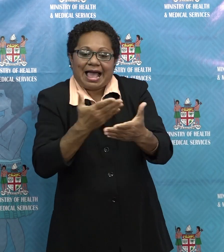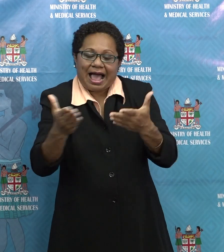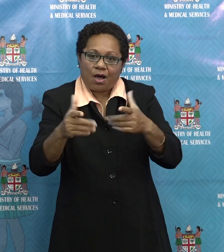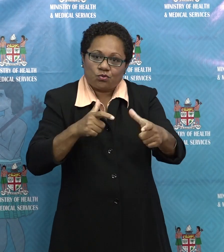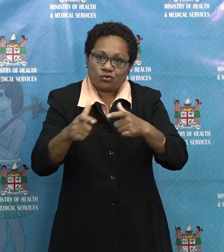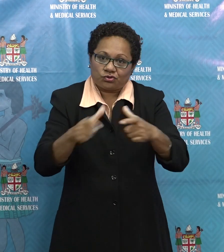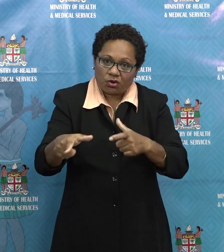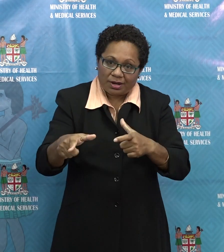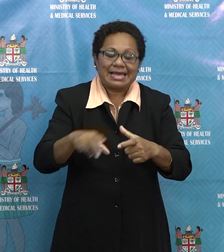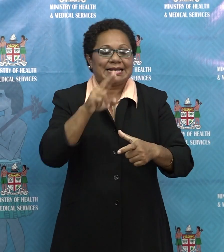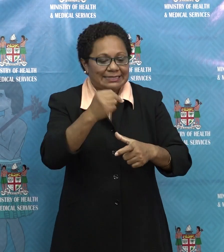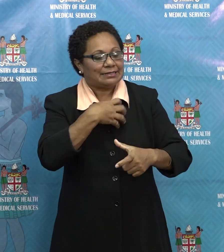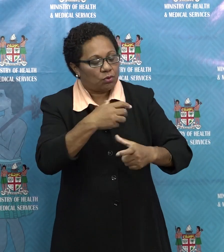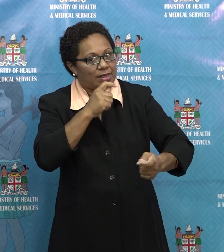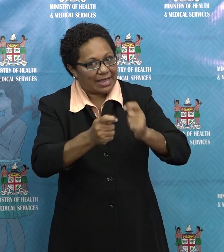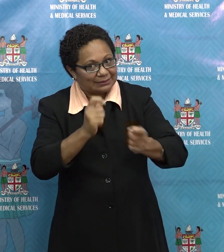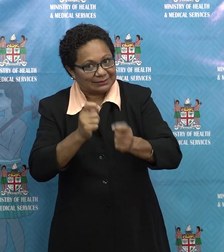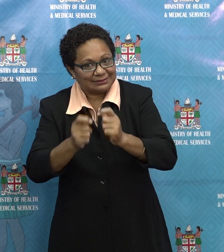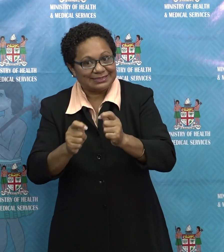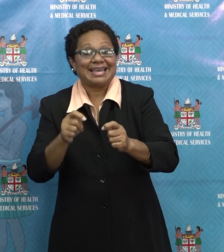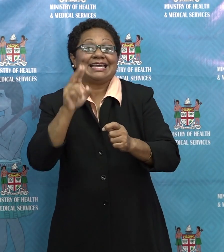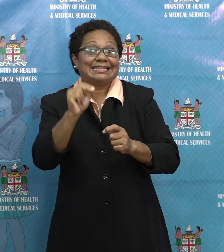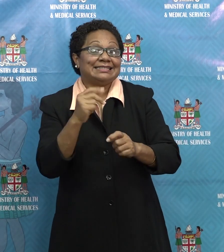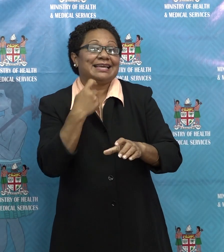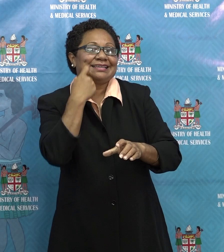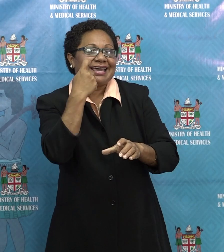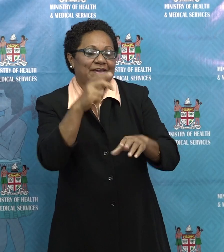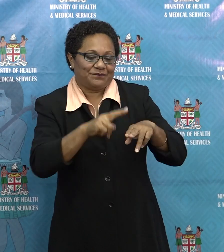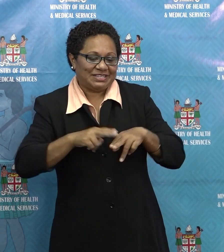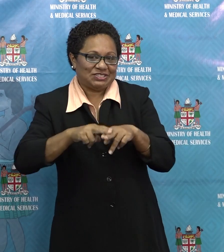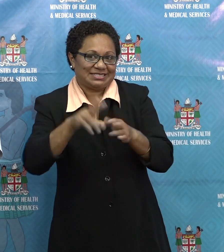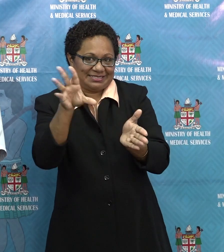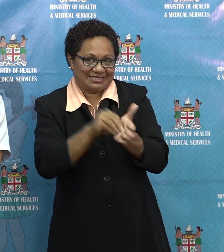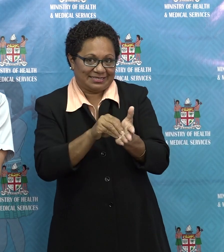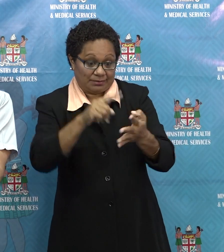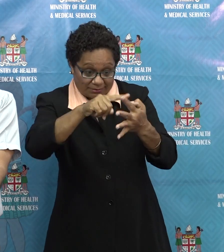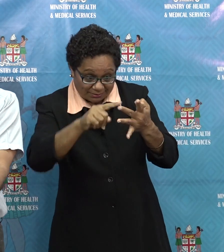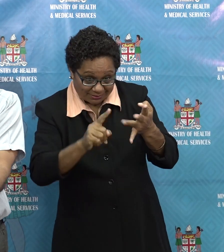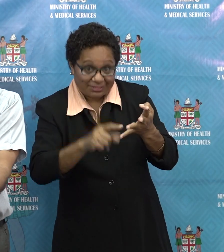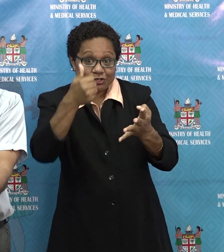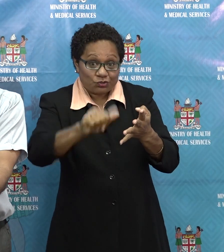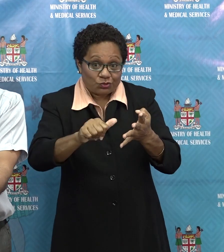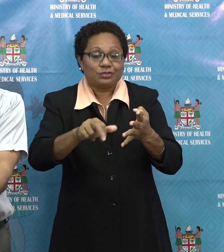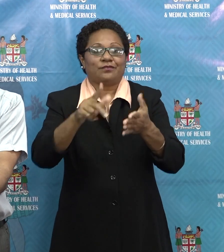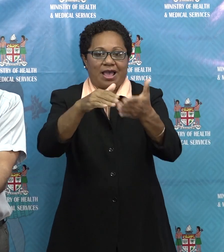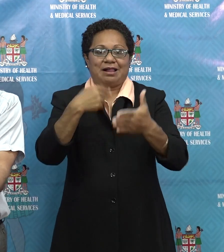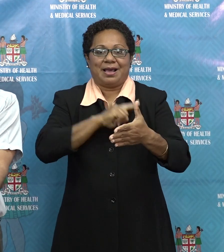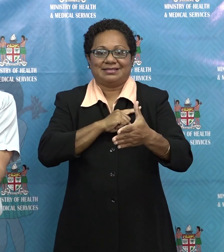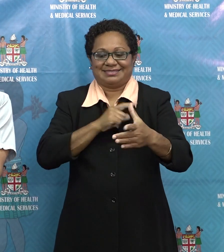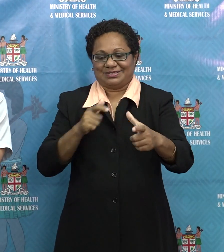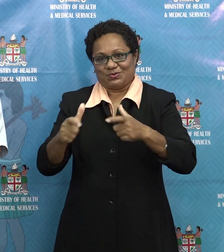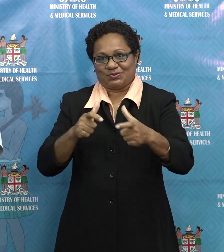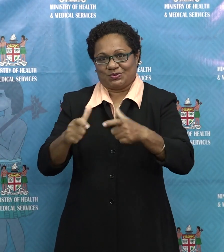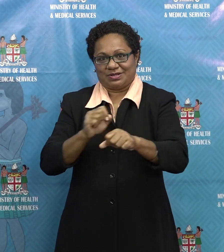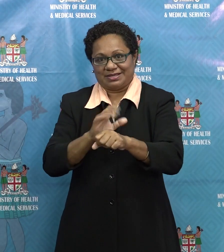including stronger testing capacity and the Fiji app. We can be targeted in our approach, so that if we do lock down an area